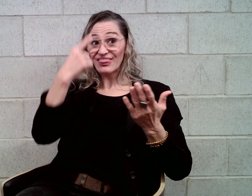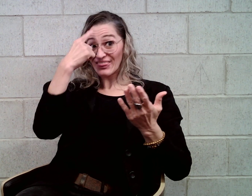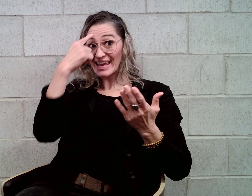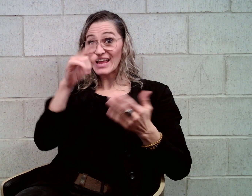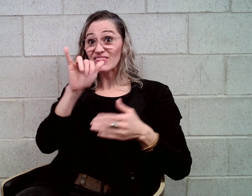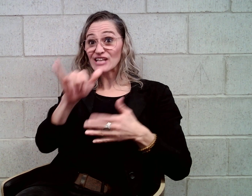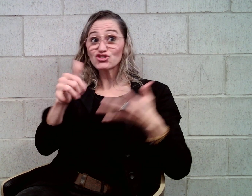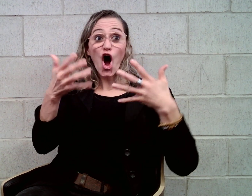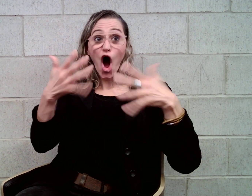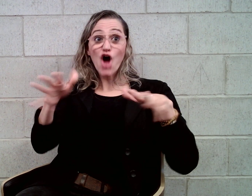uncomfortable.